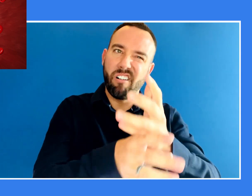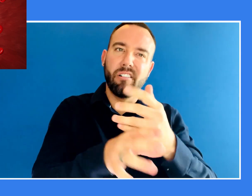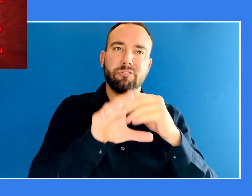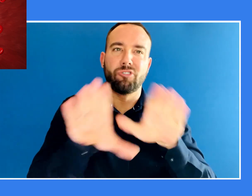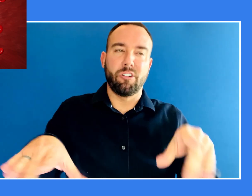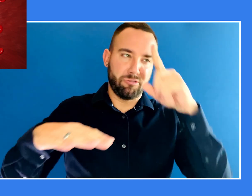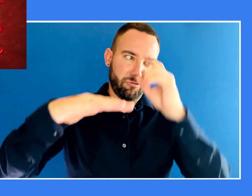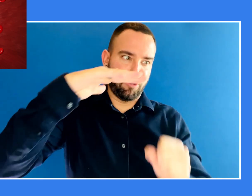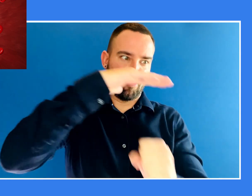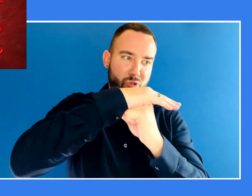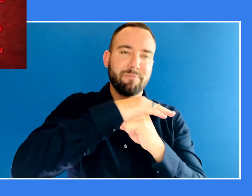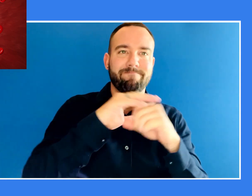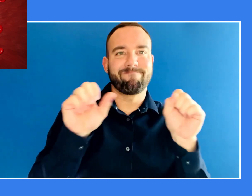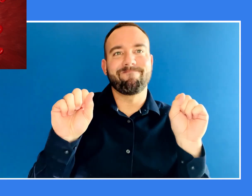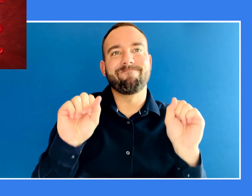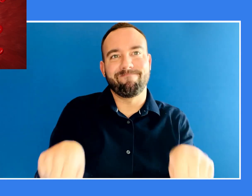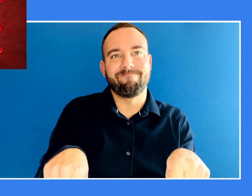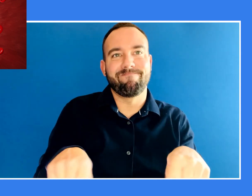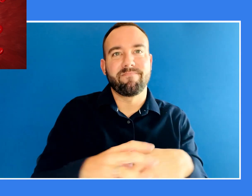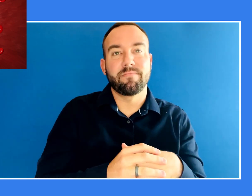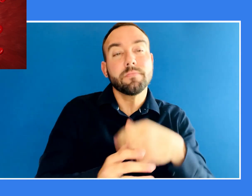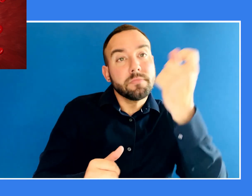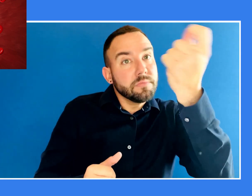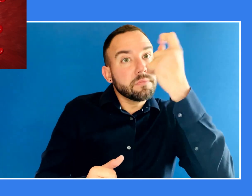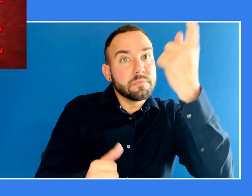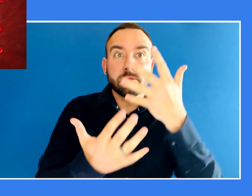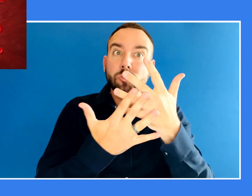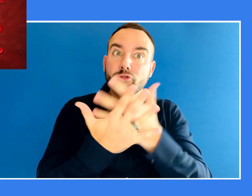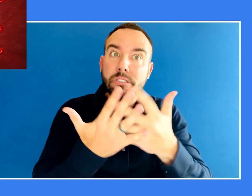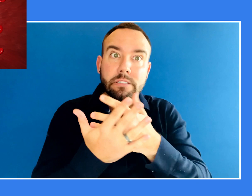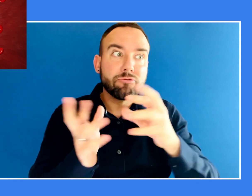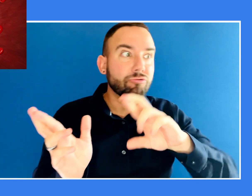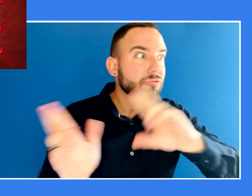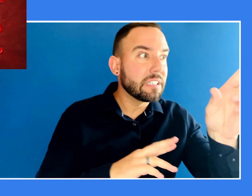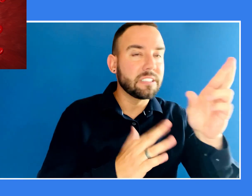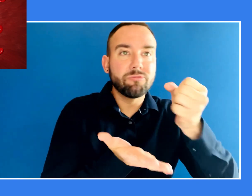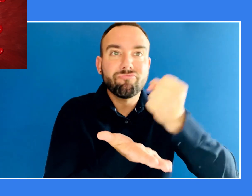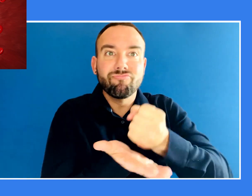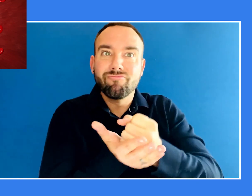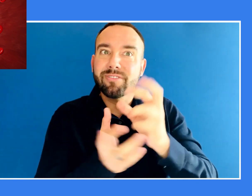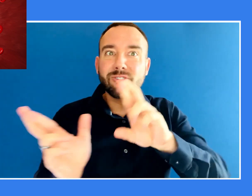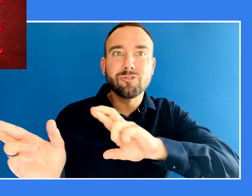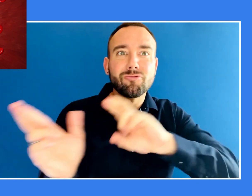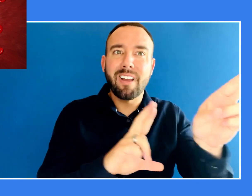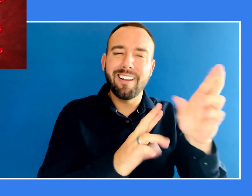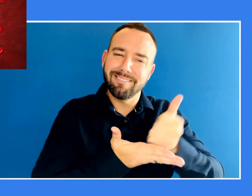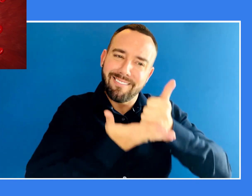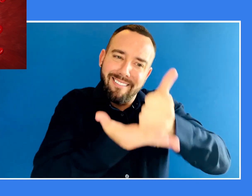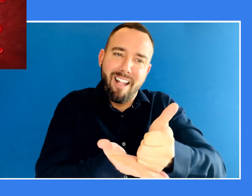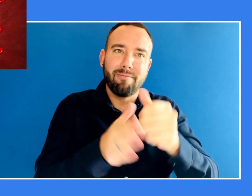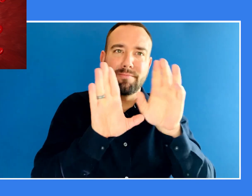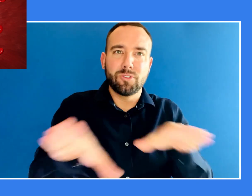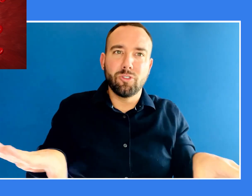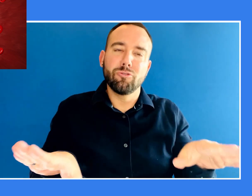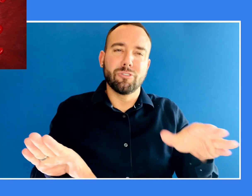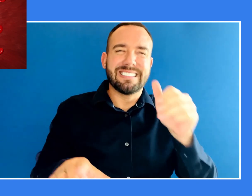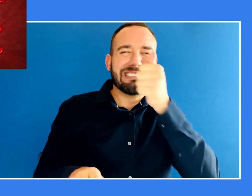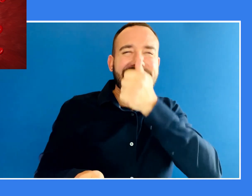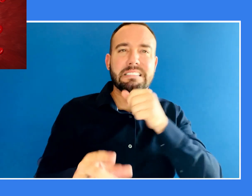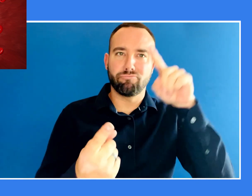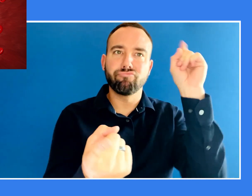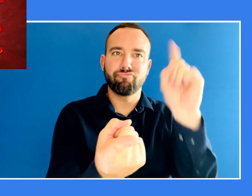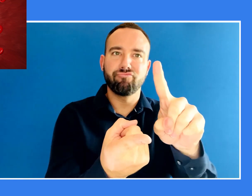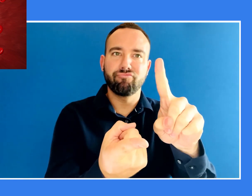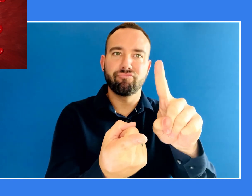stroke. There are screenings and treatments available to ease children suffering from Sickle Cell Anemia.